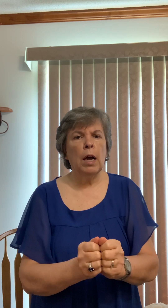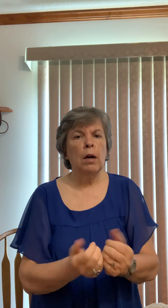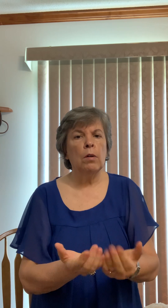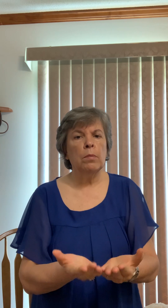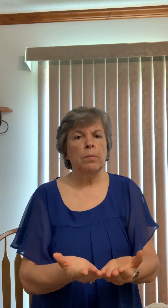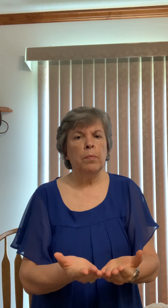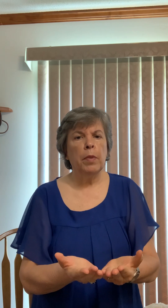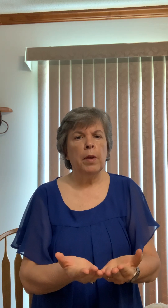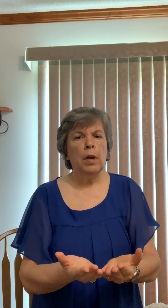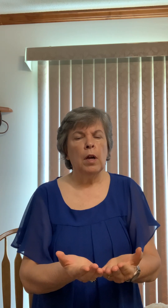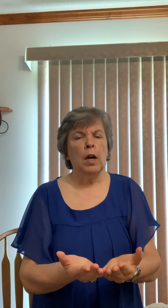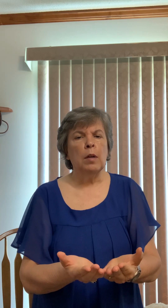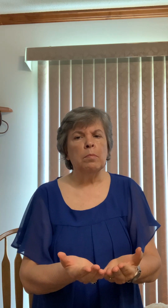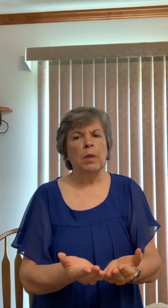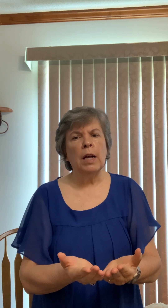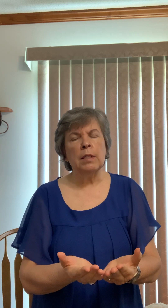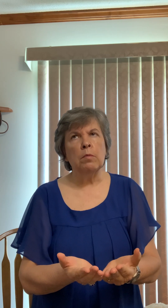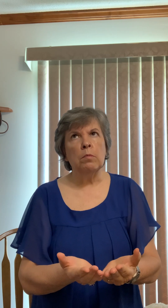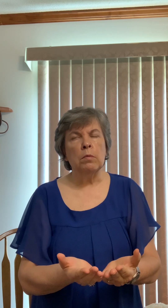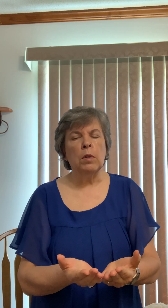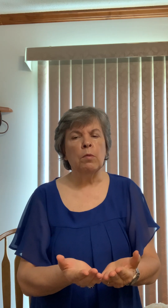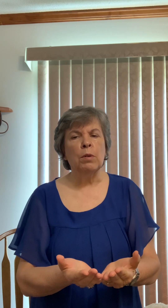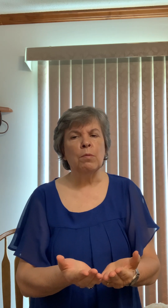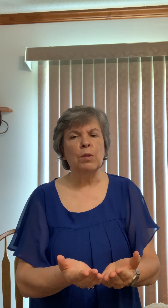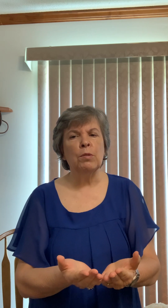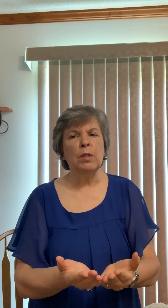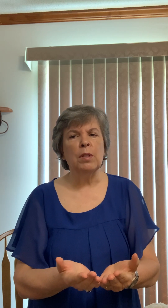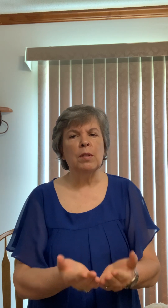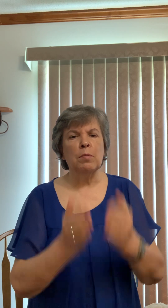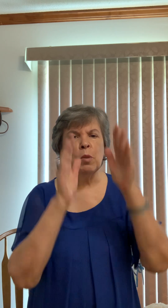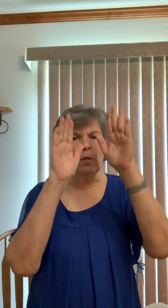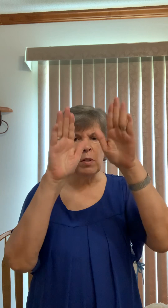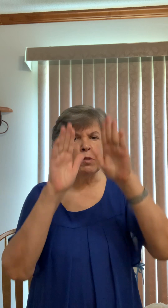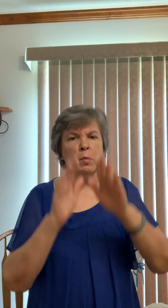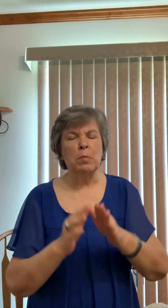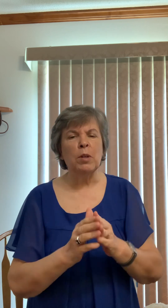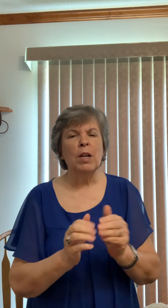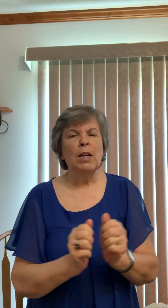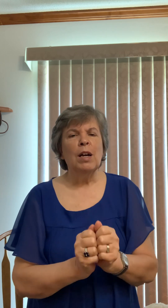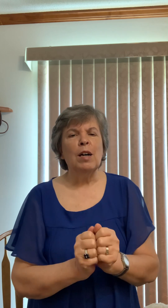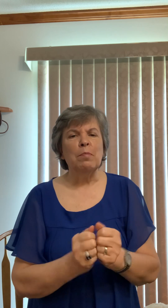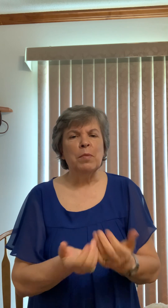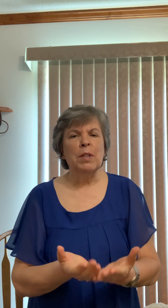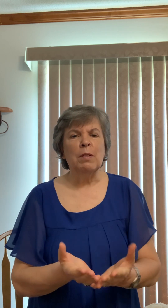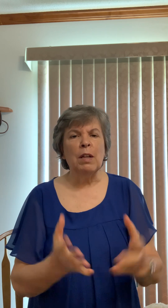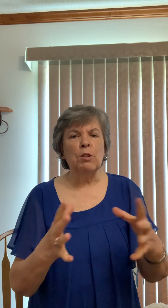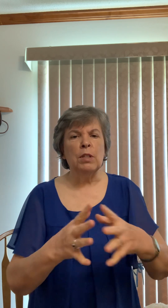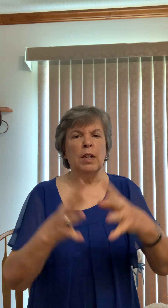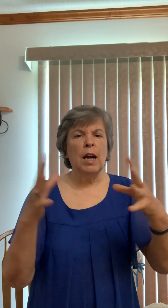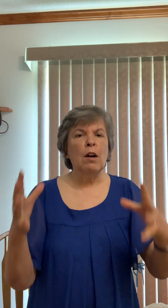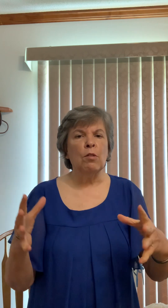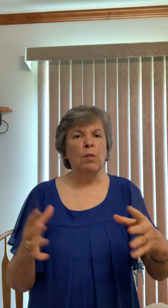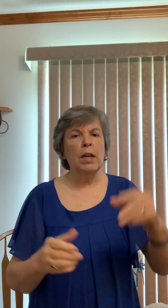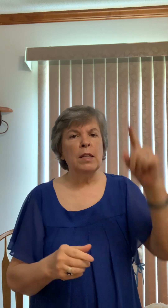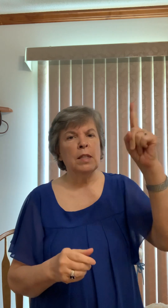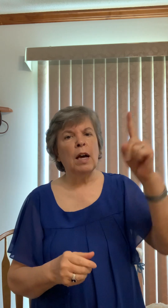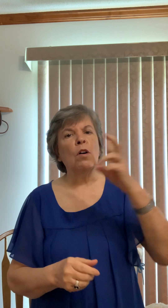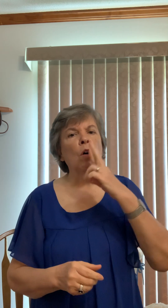how. Actually, we're doing marvelous, remember? Yeah, you could say how great thou